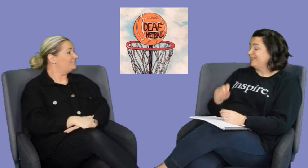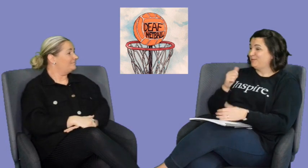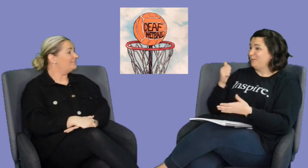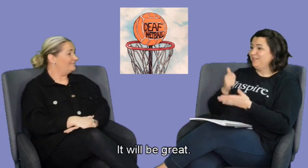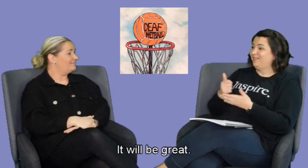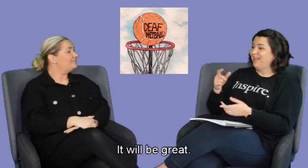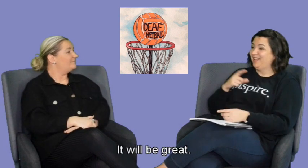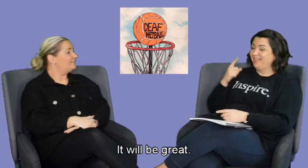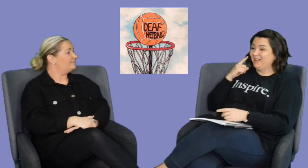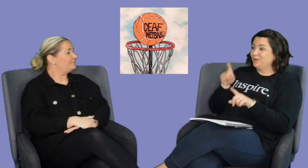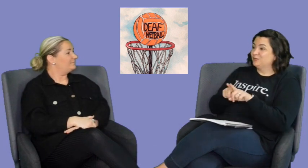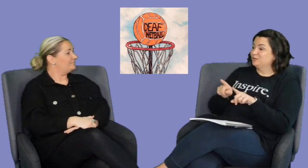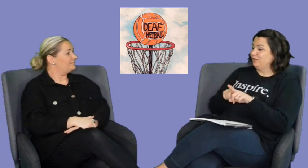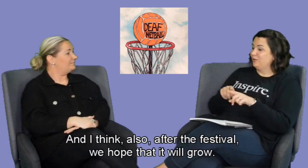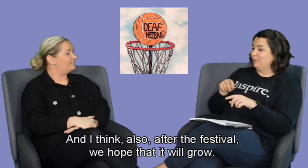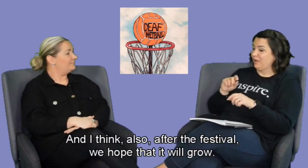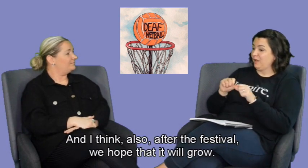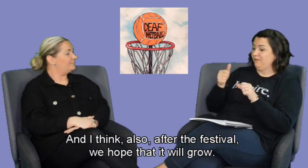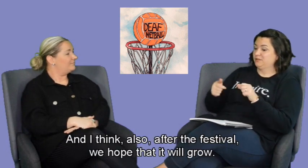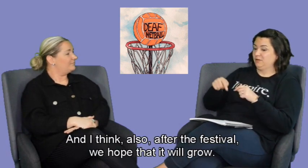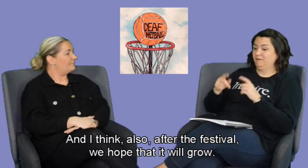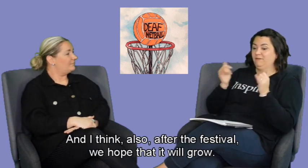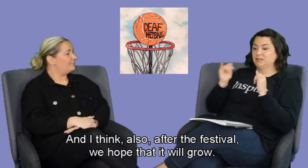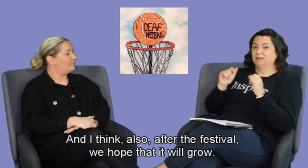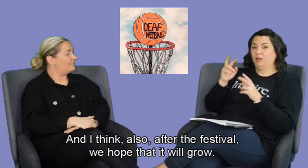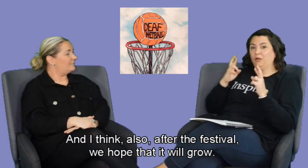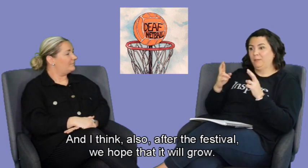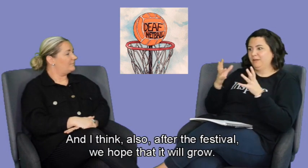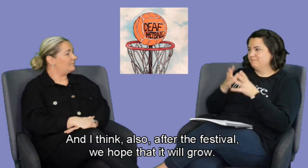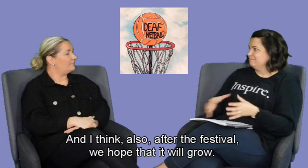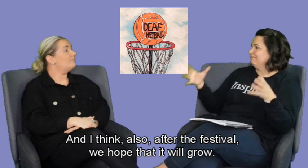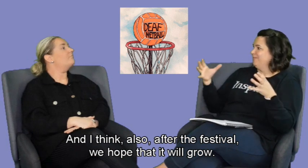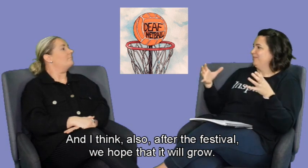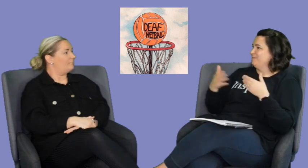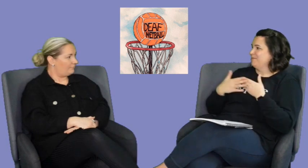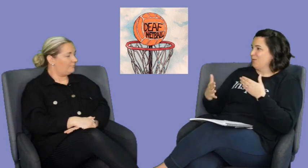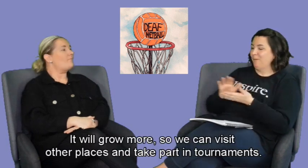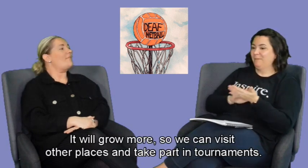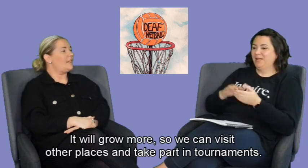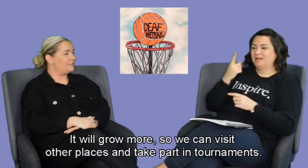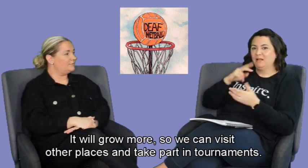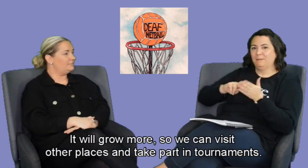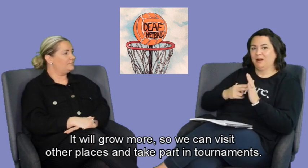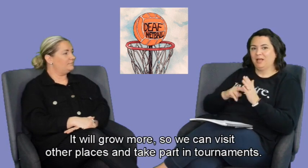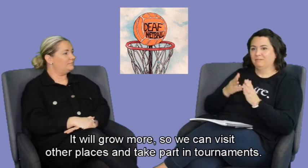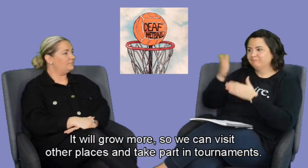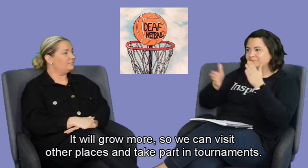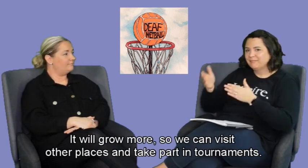It will be great. And I think also after the festival, we hope that it will grow. It will grow more so we can visit other places